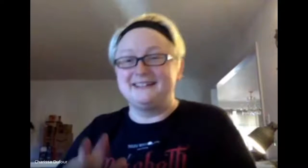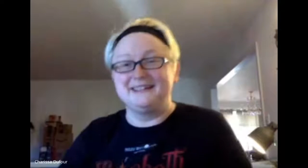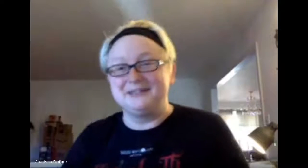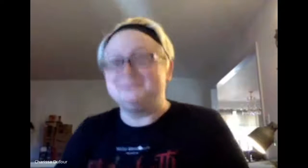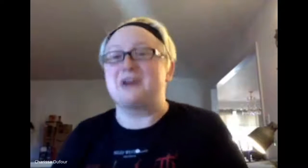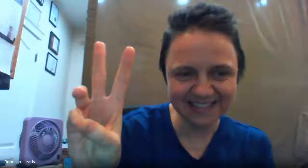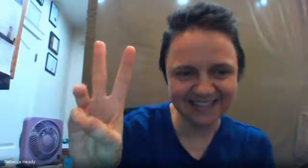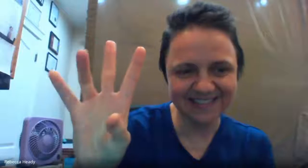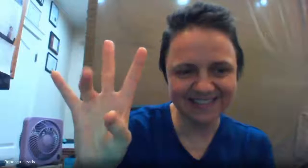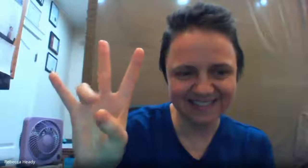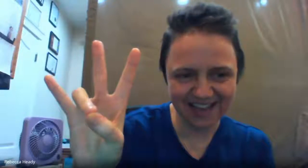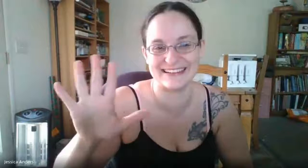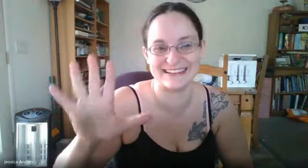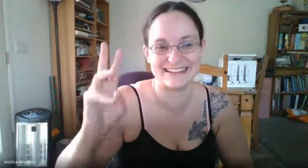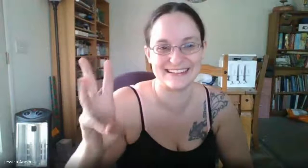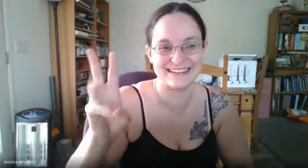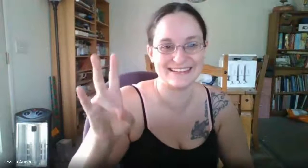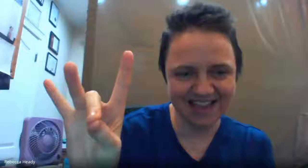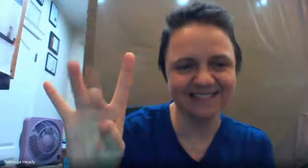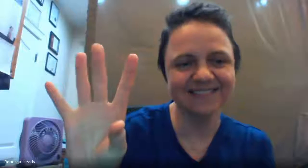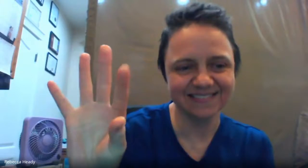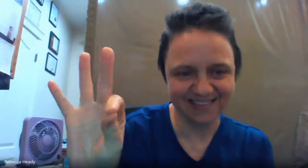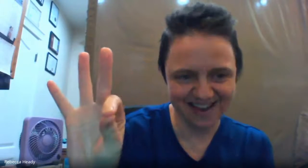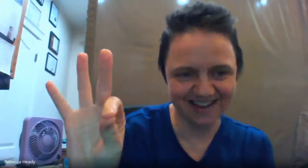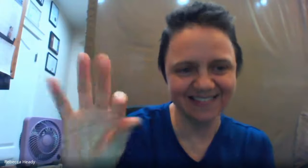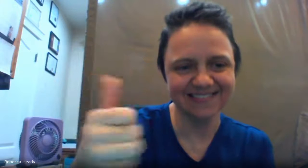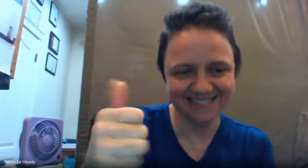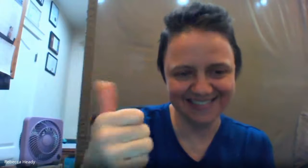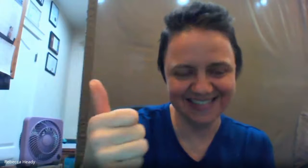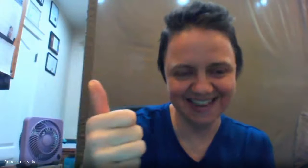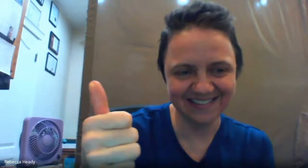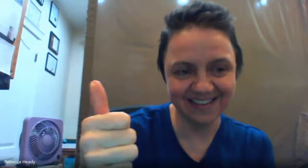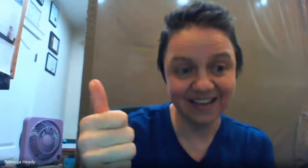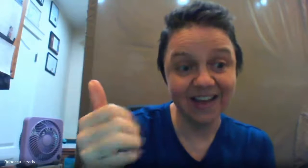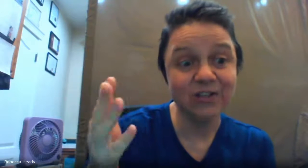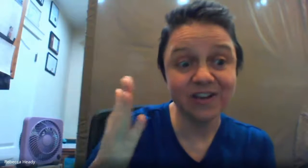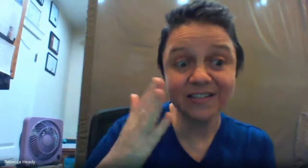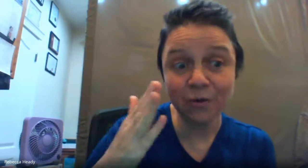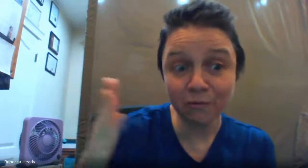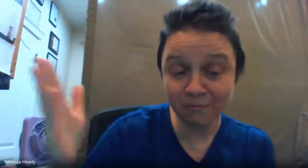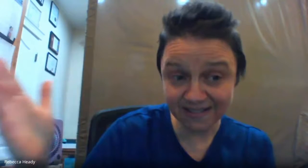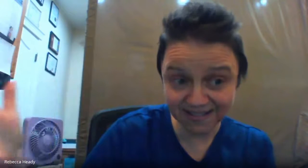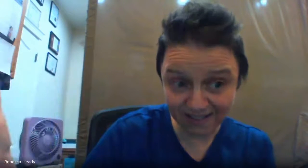6, 7, 8, 9, 10. Do you guys know the rest of the numbers to